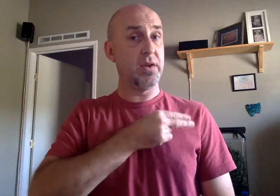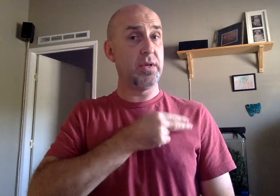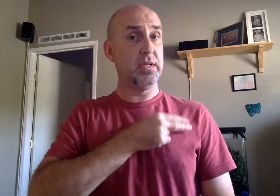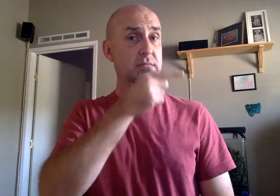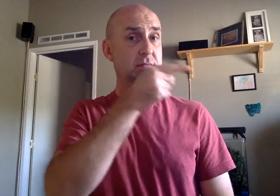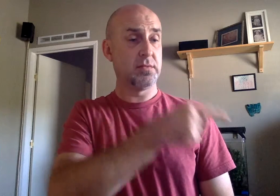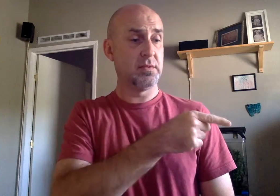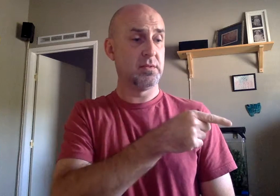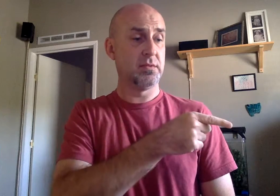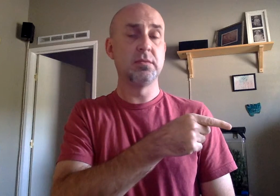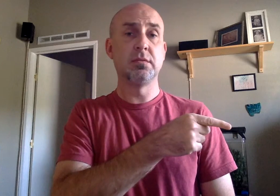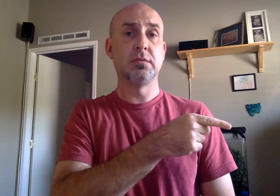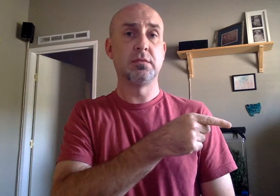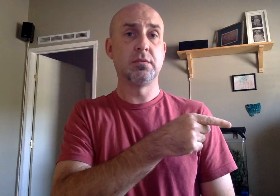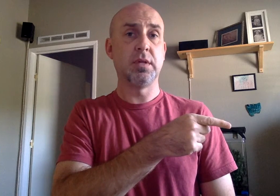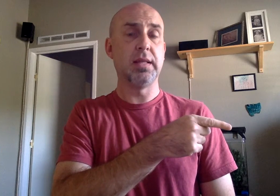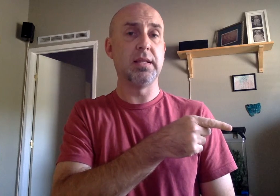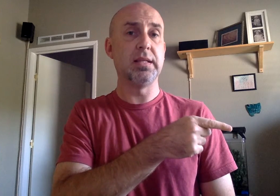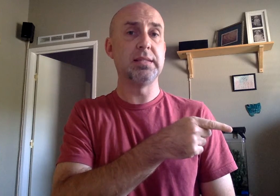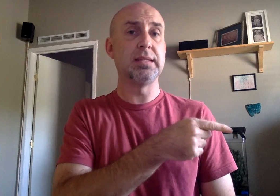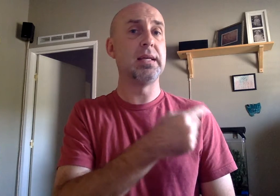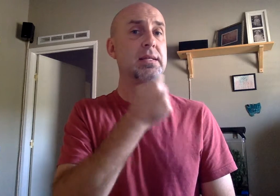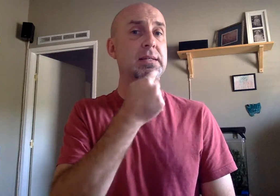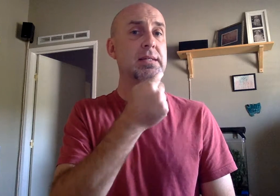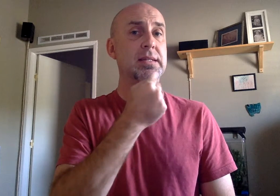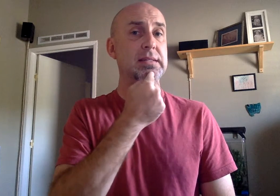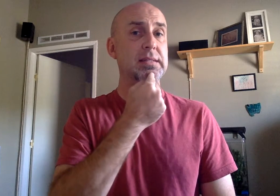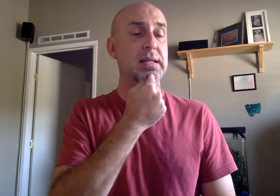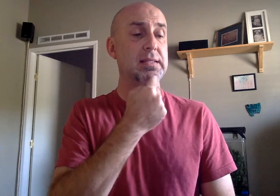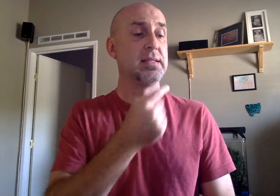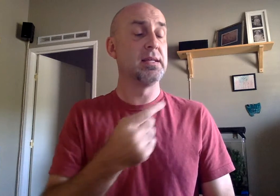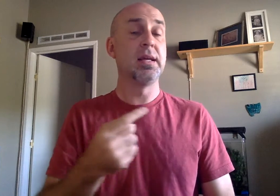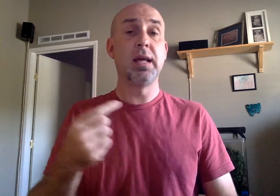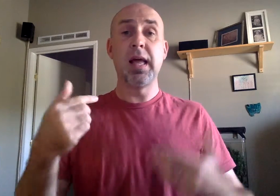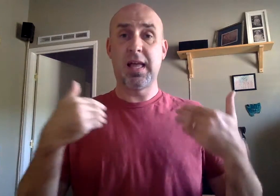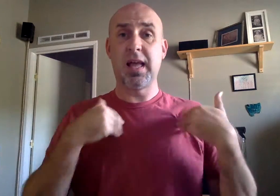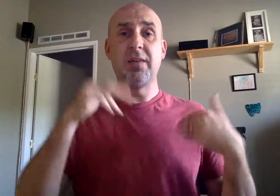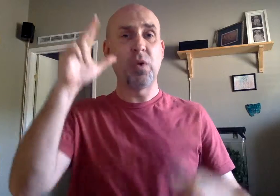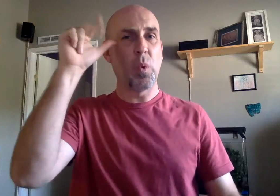Harry, and then he says,